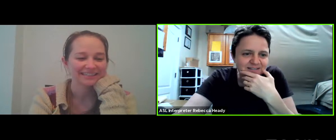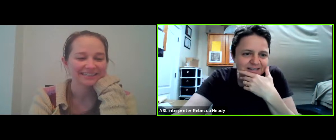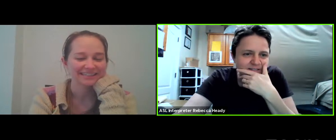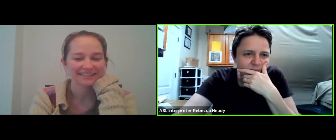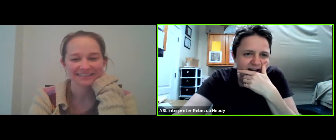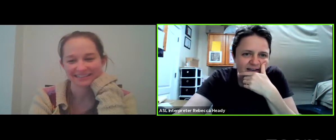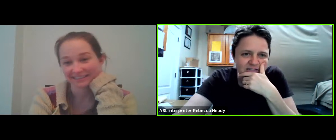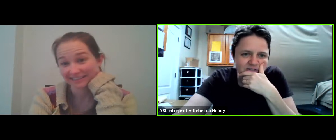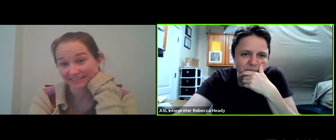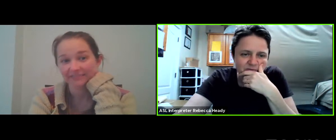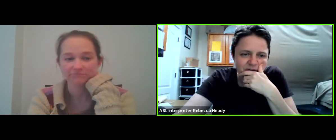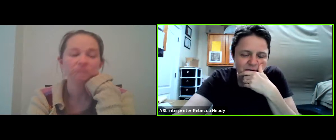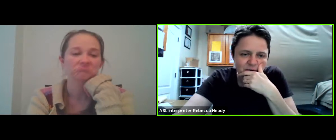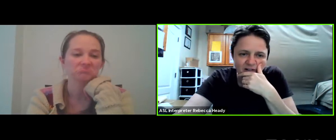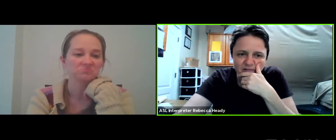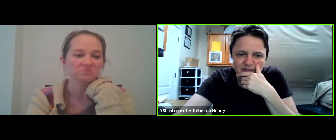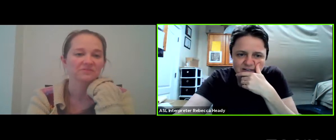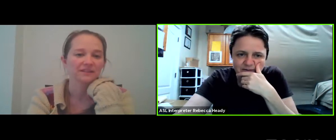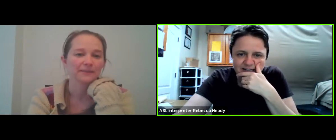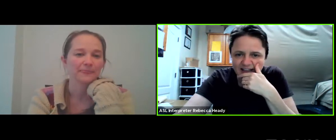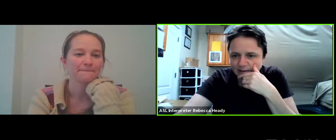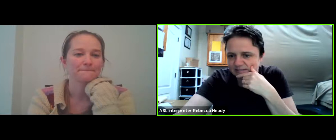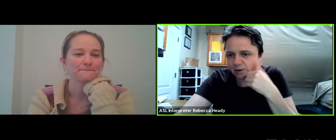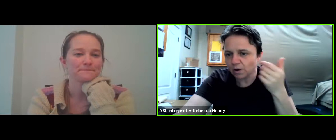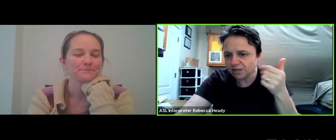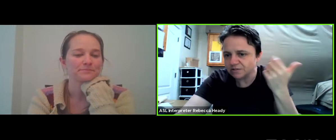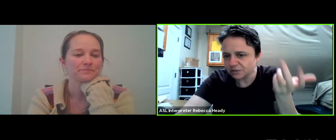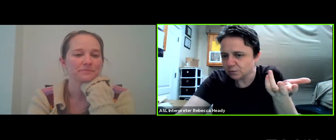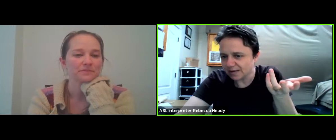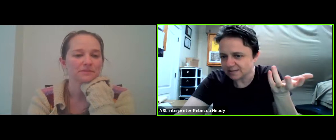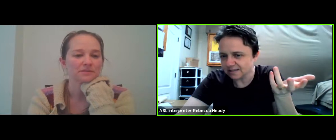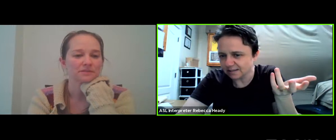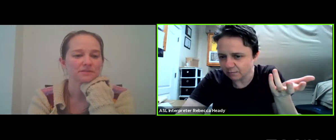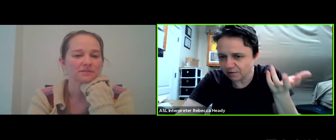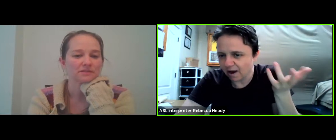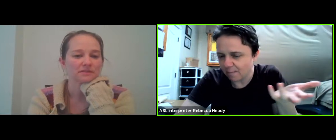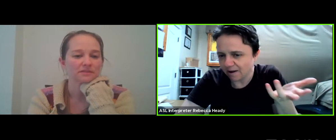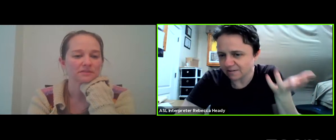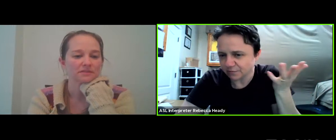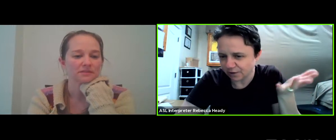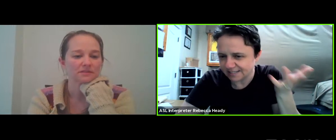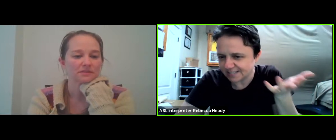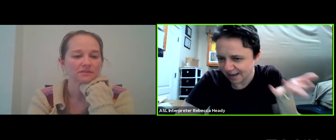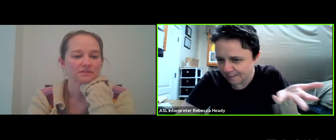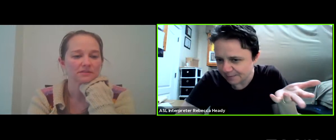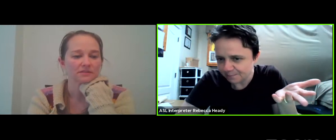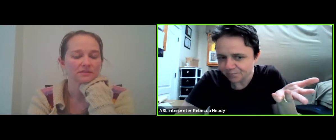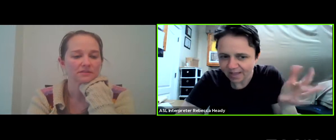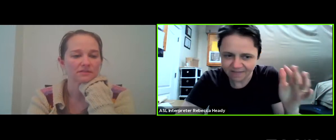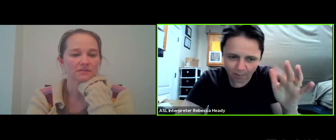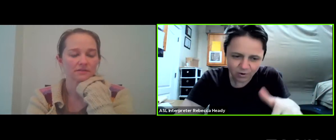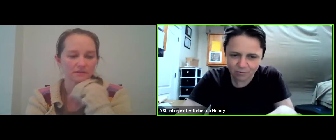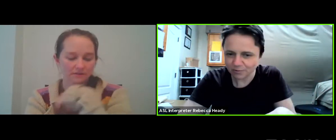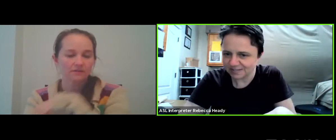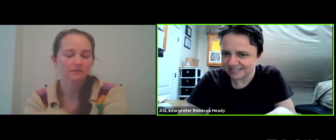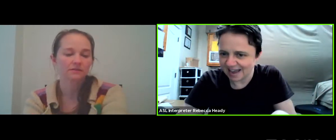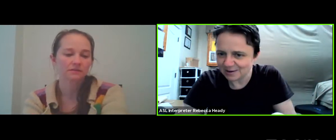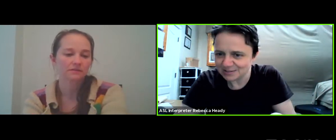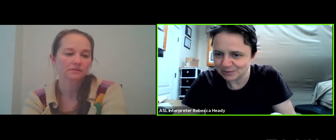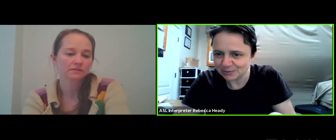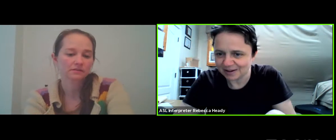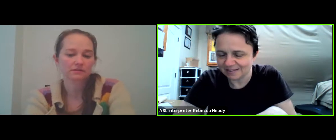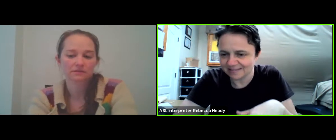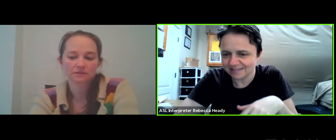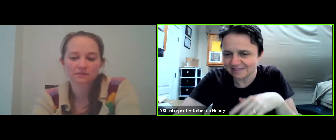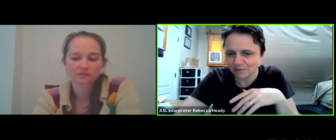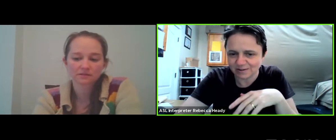maybe let's go back and just review all of the different types, like what you do basically with your eyebrows for each type. And then we'll go through and see how